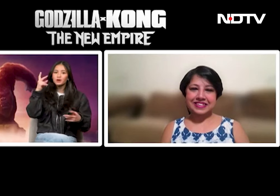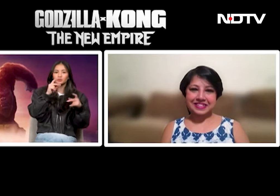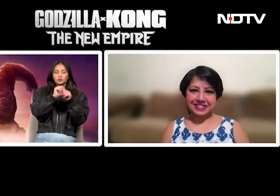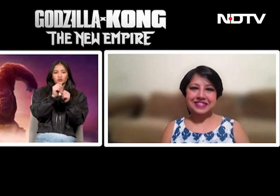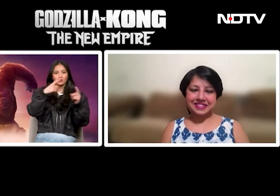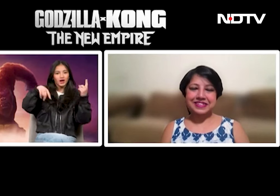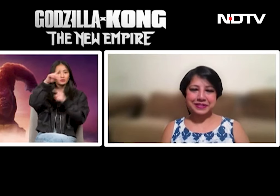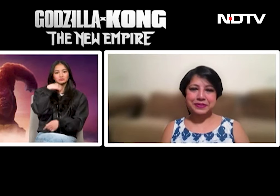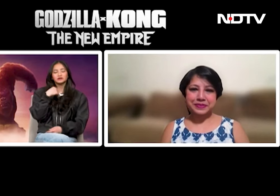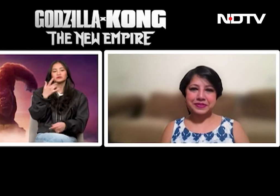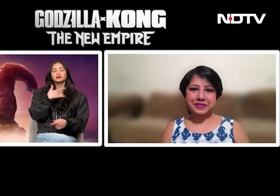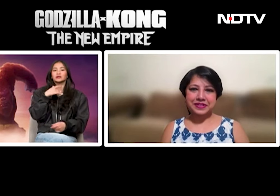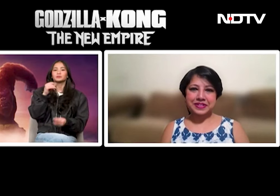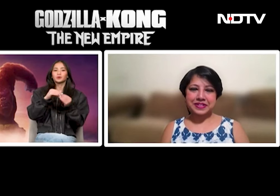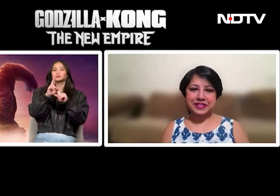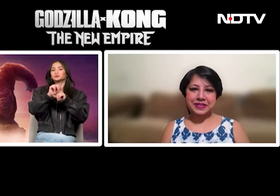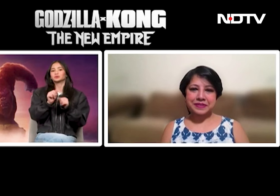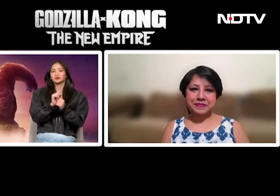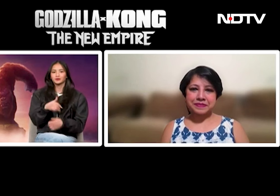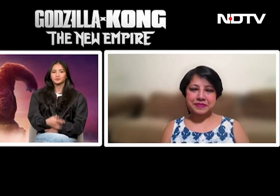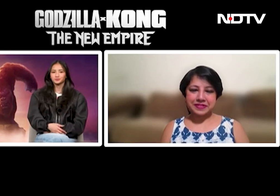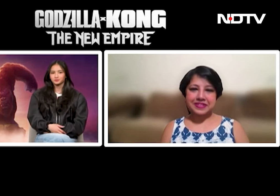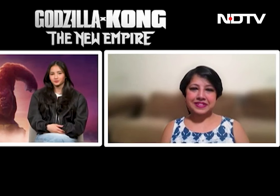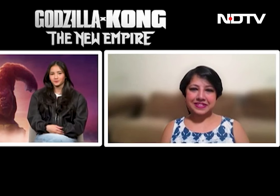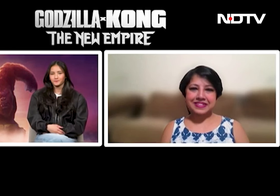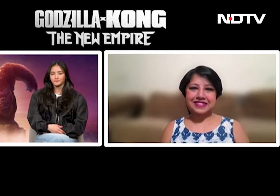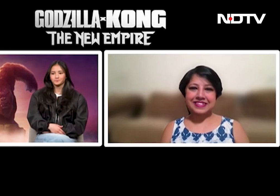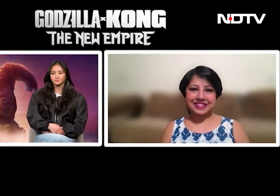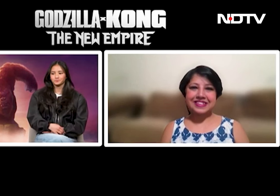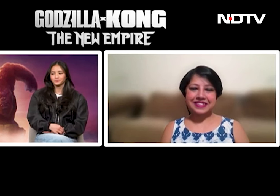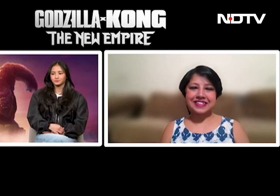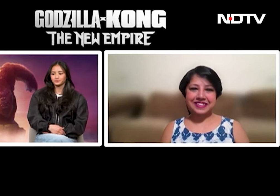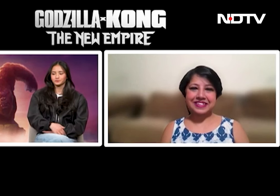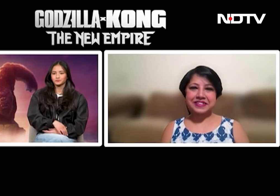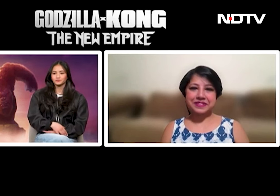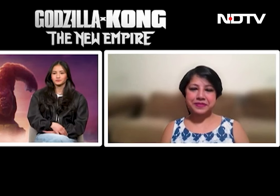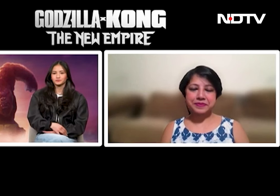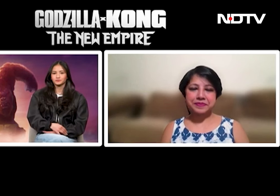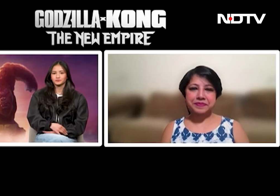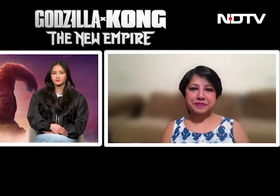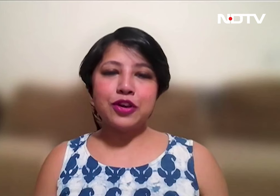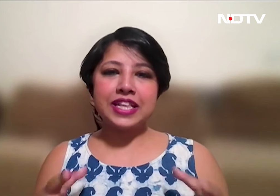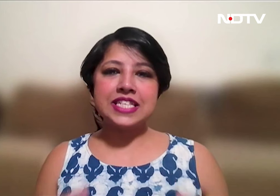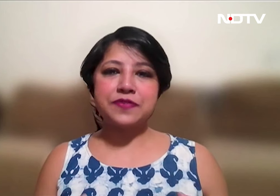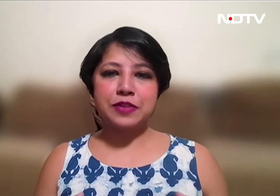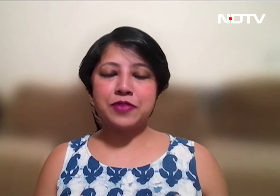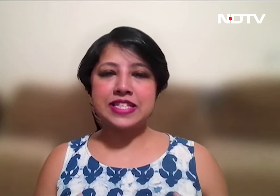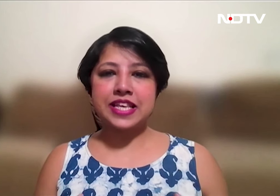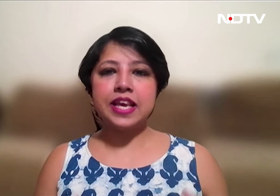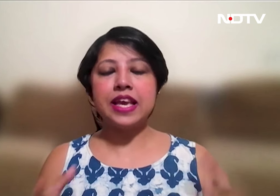you know, I had to talk to a lot more people. There was a lot more people around me in the second movie. So there's a lot of things I did have to get used to, but it was very easy. You know, in this film, we see